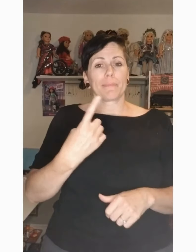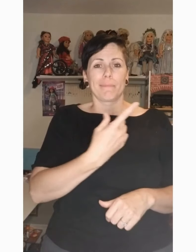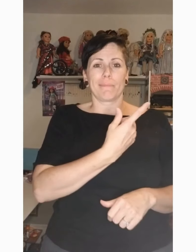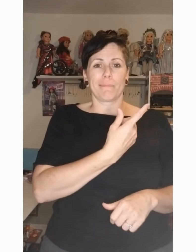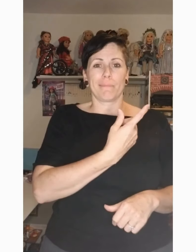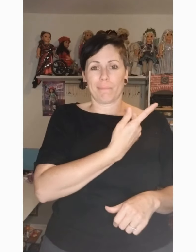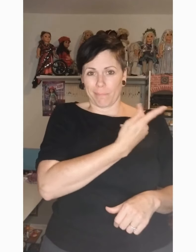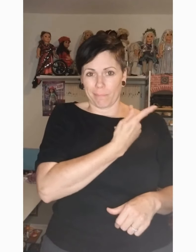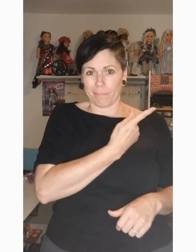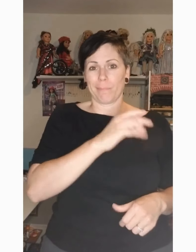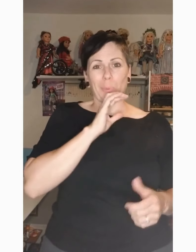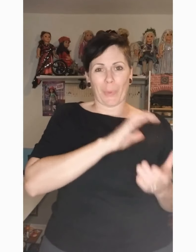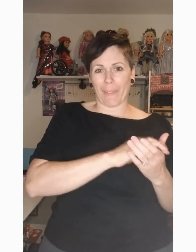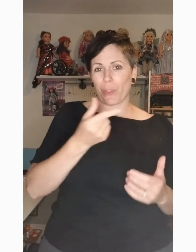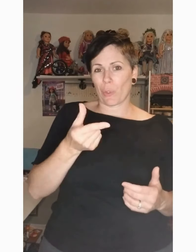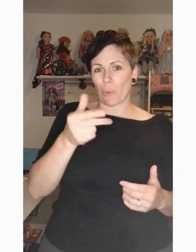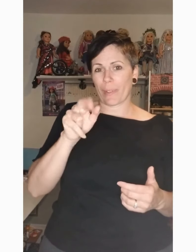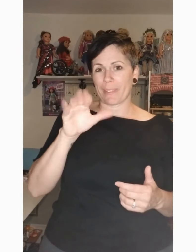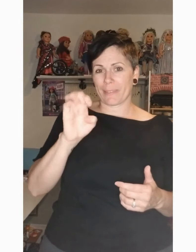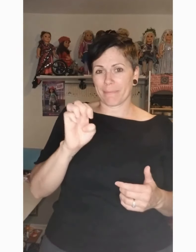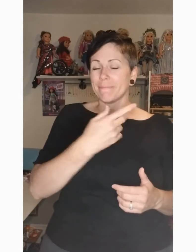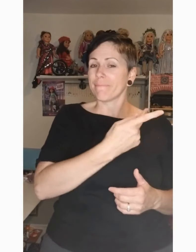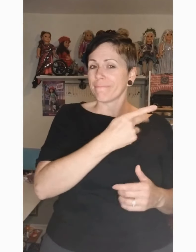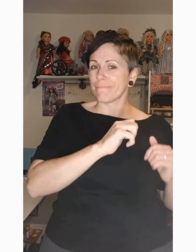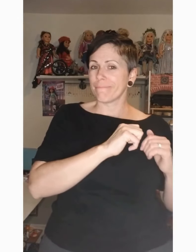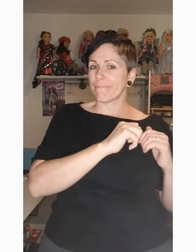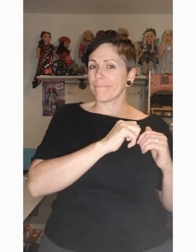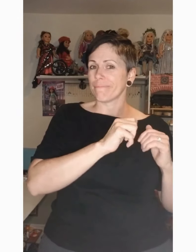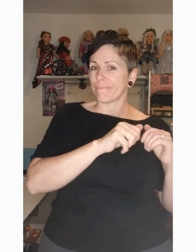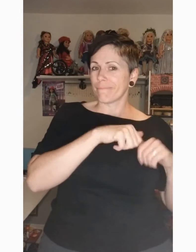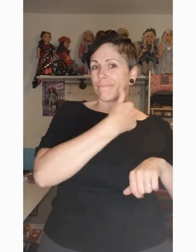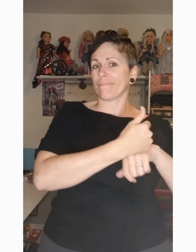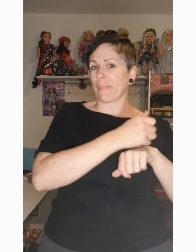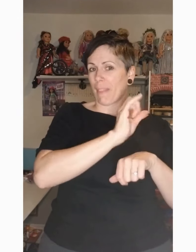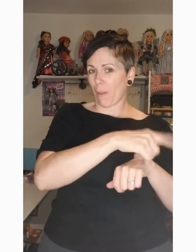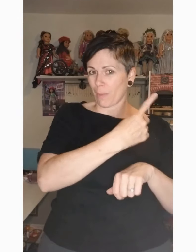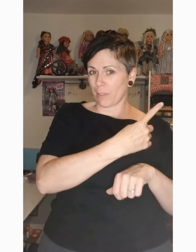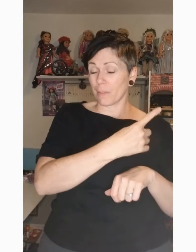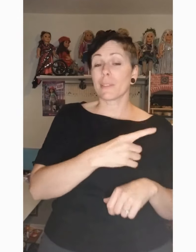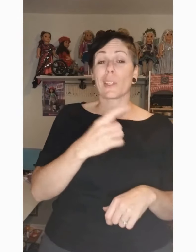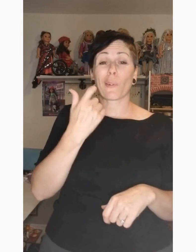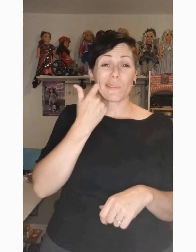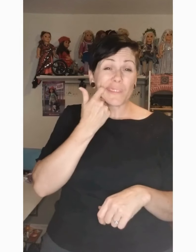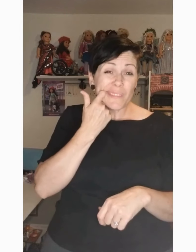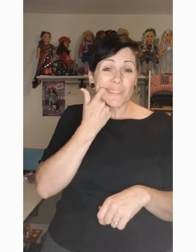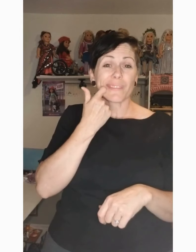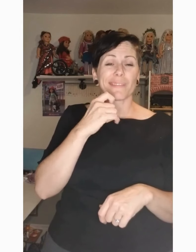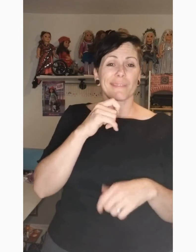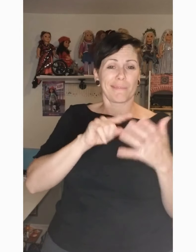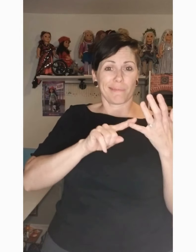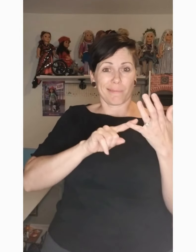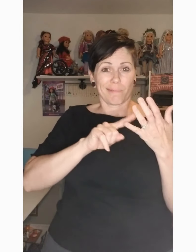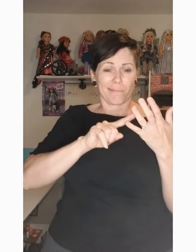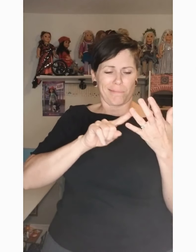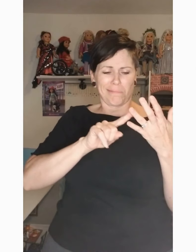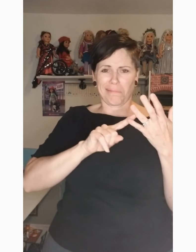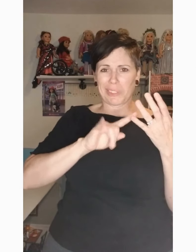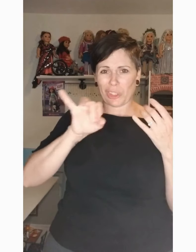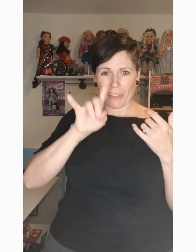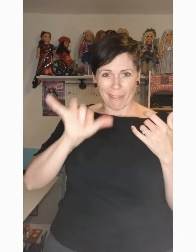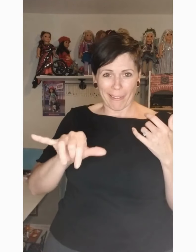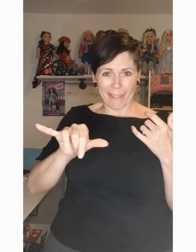those of you who've never watched my channel. And then our friend Kirsten organized the next one, and that was just this past weekend. I don't know when